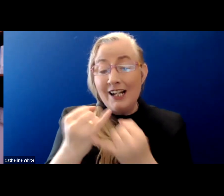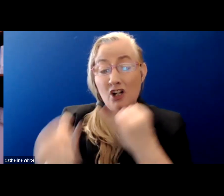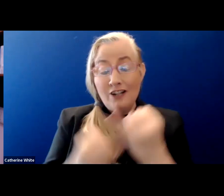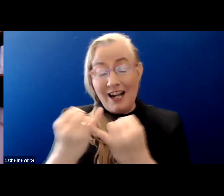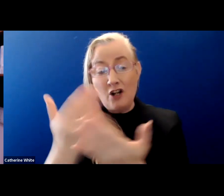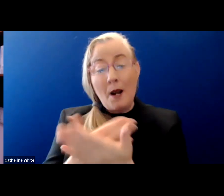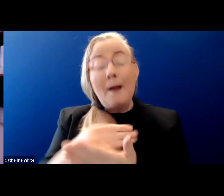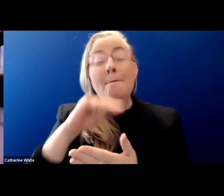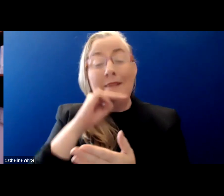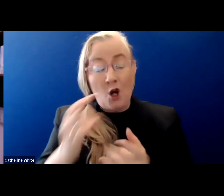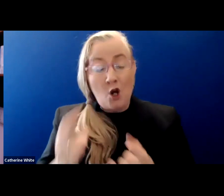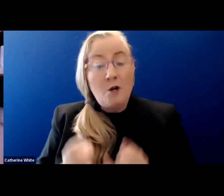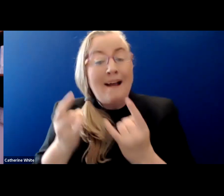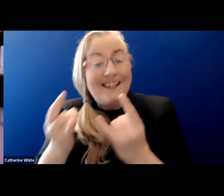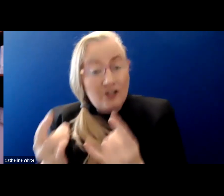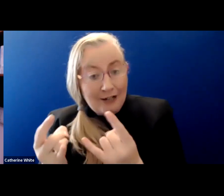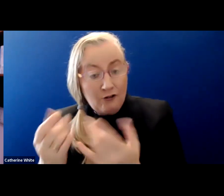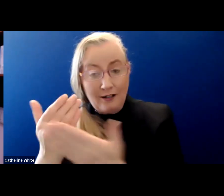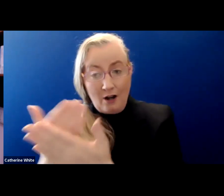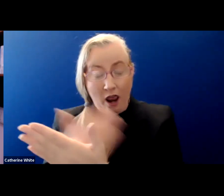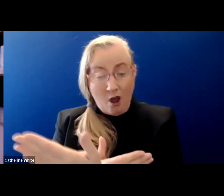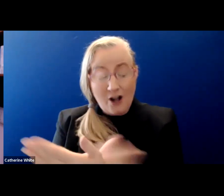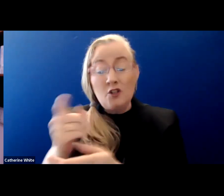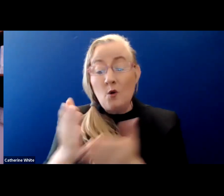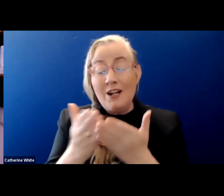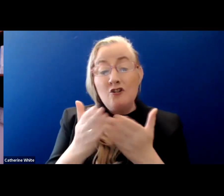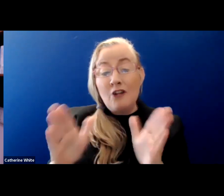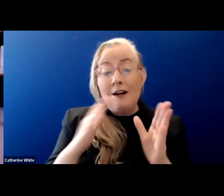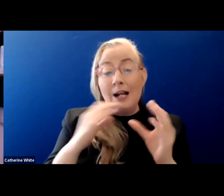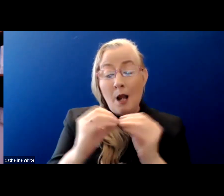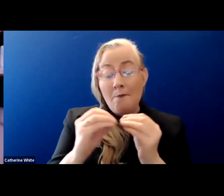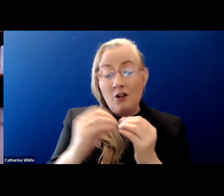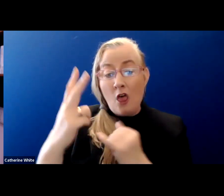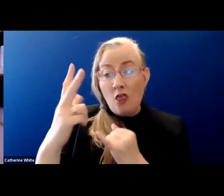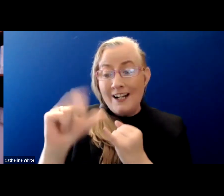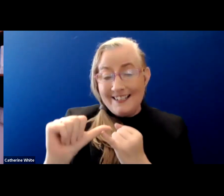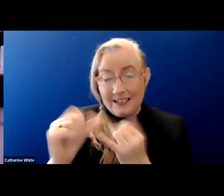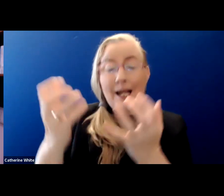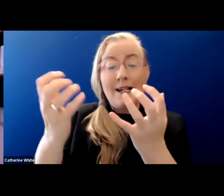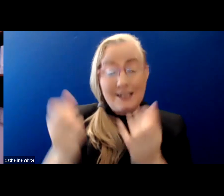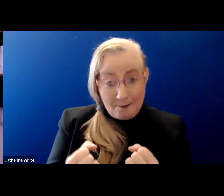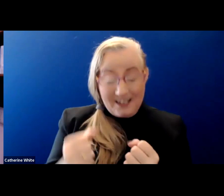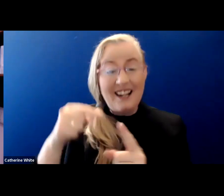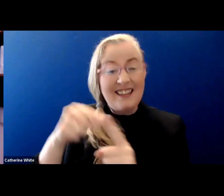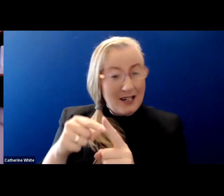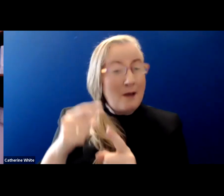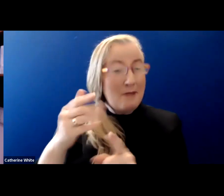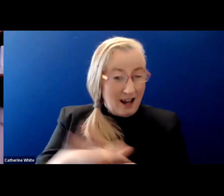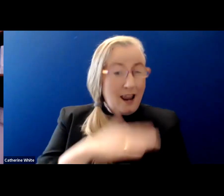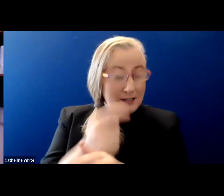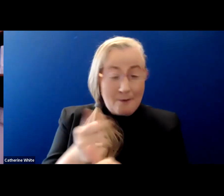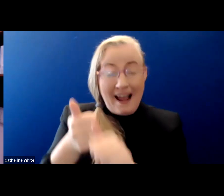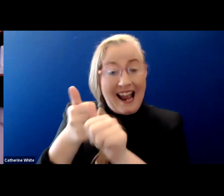international humanitarian law. With General Comment 36, the committee has adopted an approach that has long been advocated by